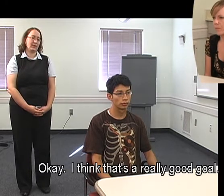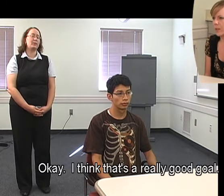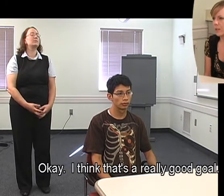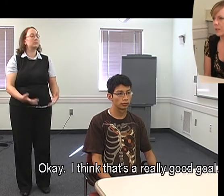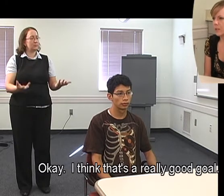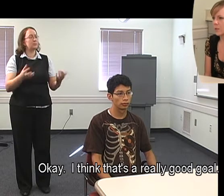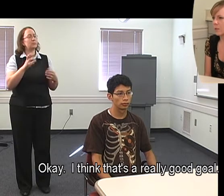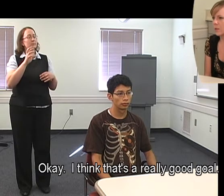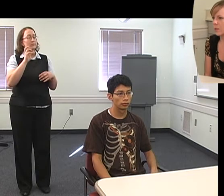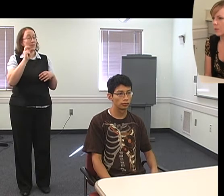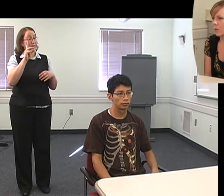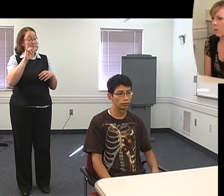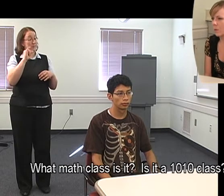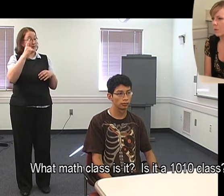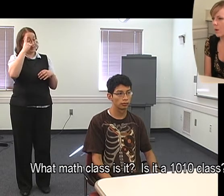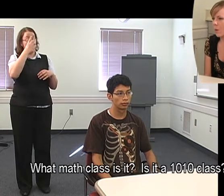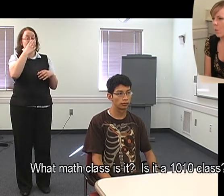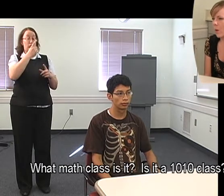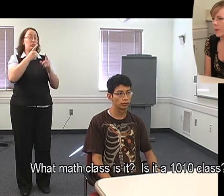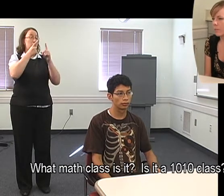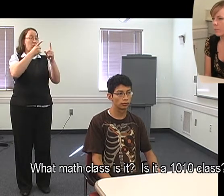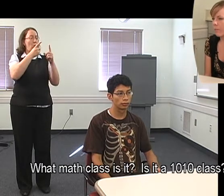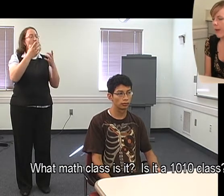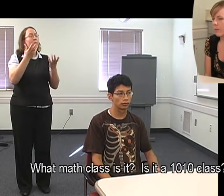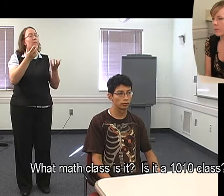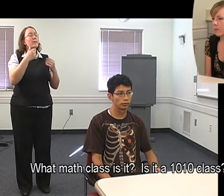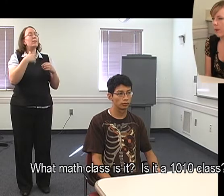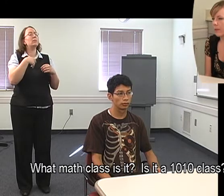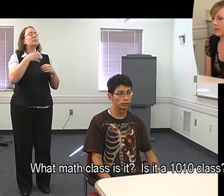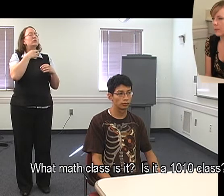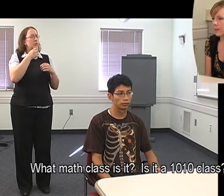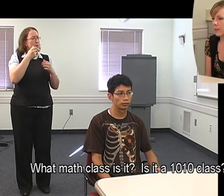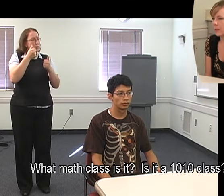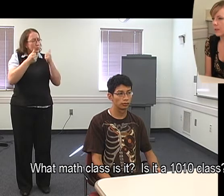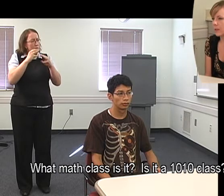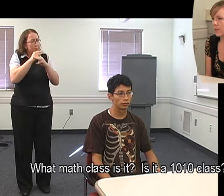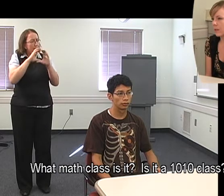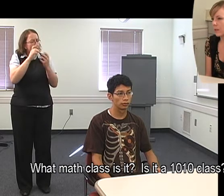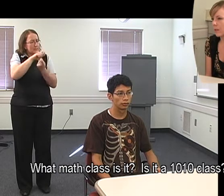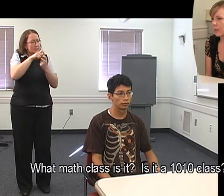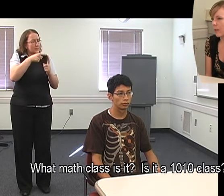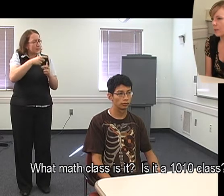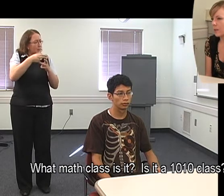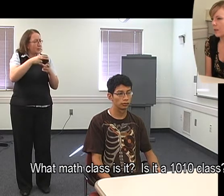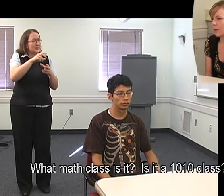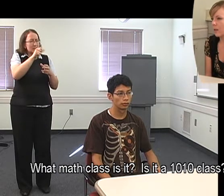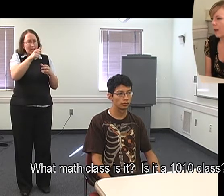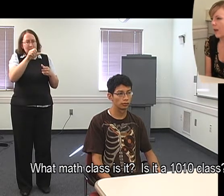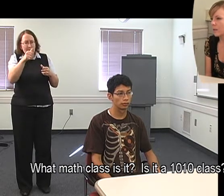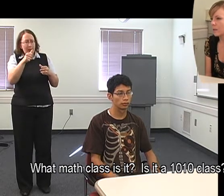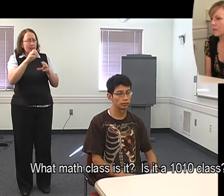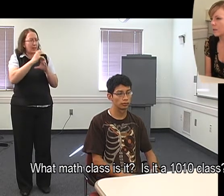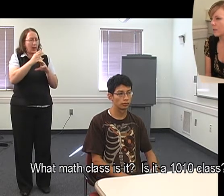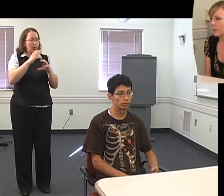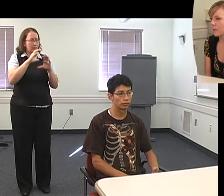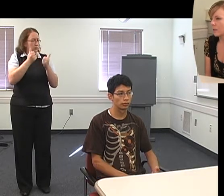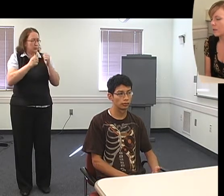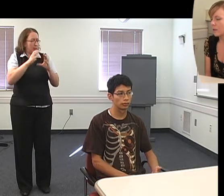Okay, I think that's a really good goal. What math class is it? Is it a 10-10